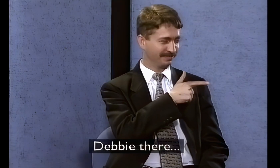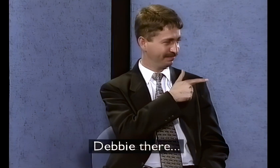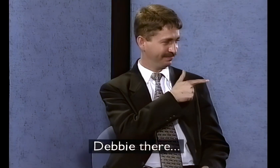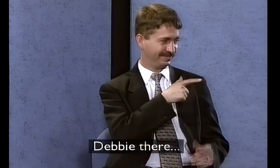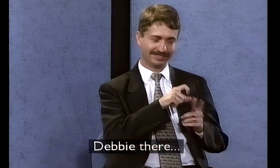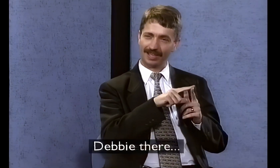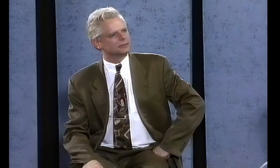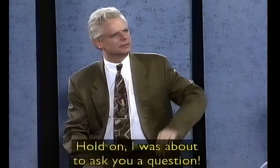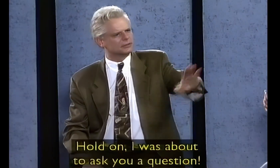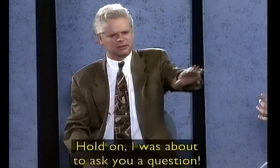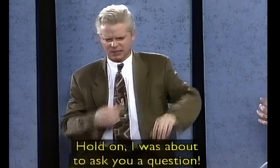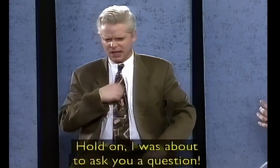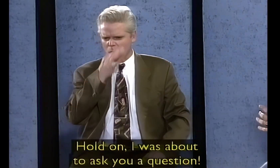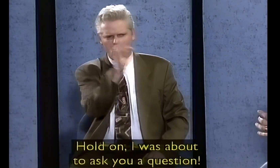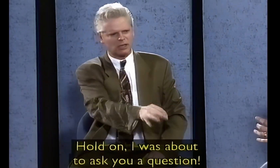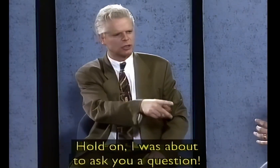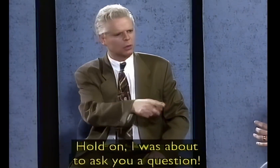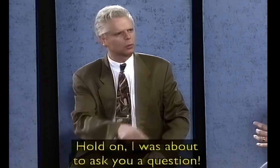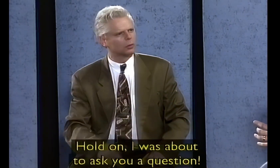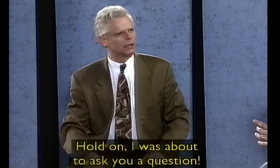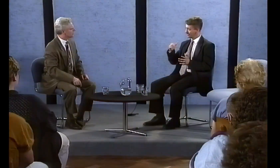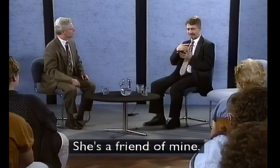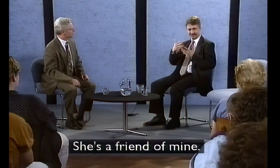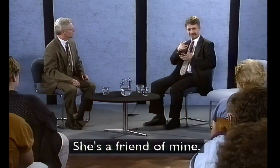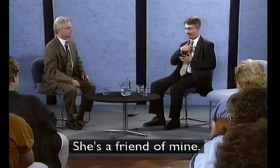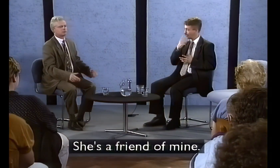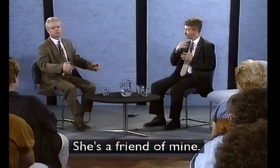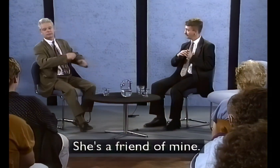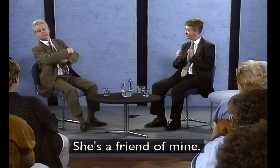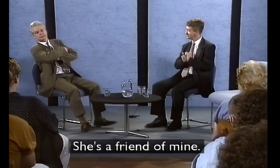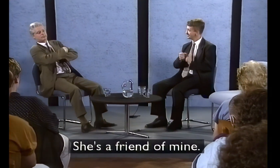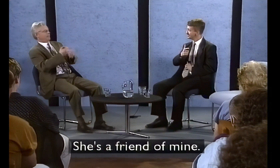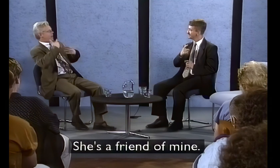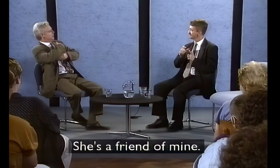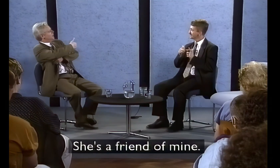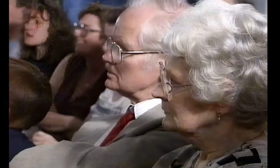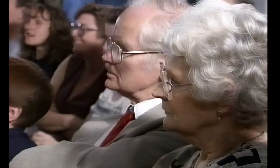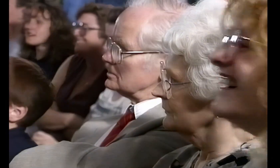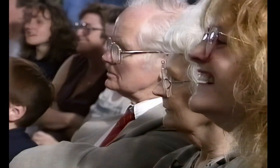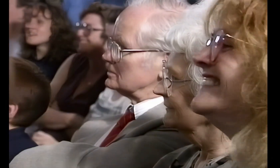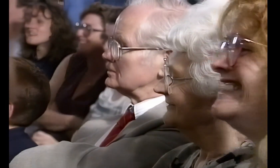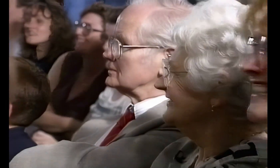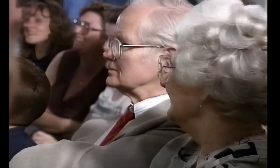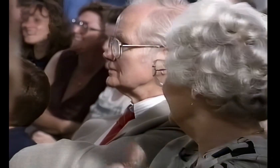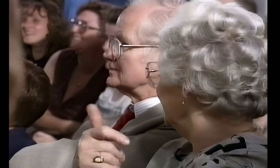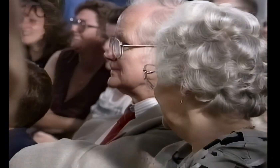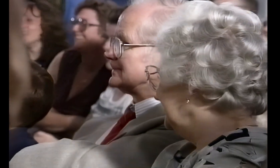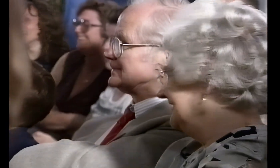Debbie there. Hold on a second. I was about to ask you a question. Well, she's a friend of mine. All right, then, go ahead.